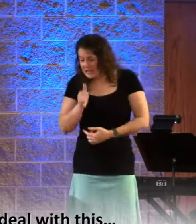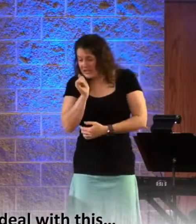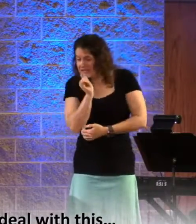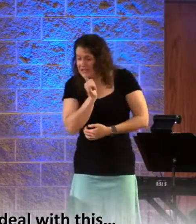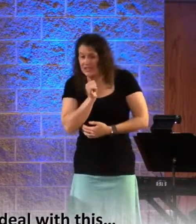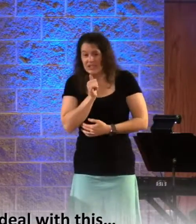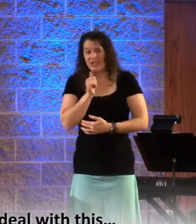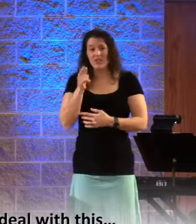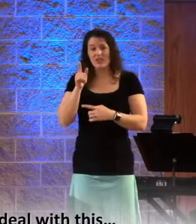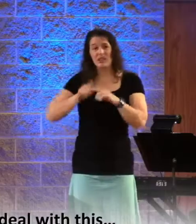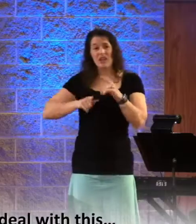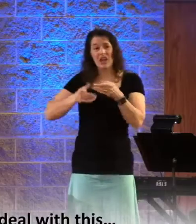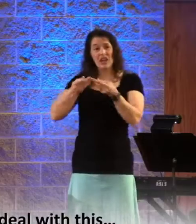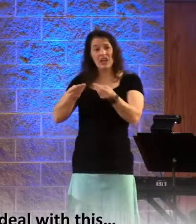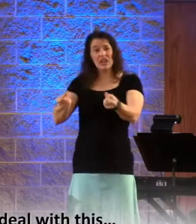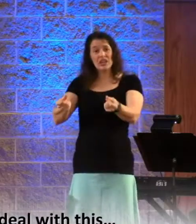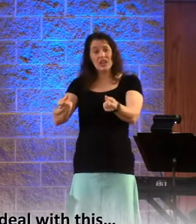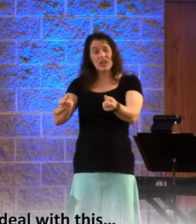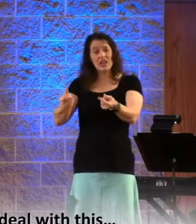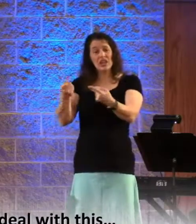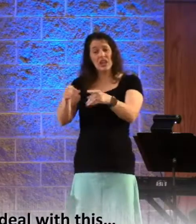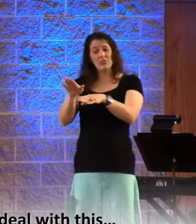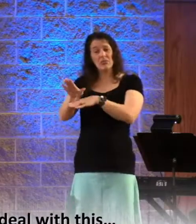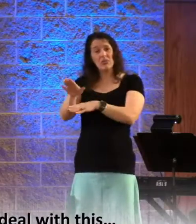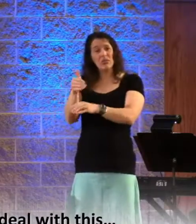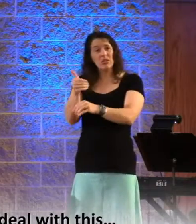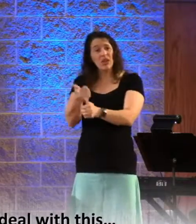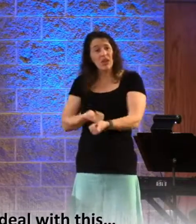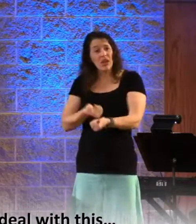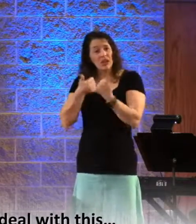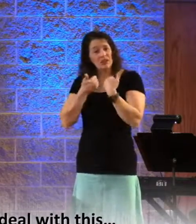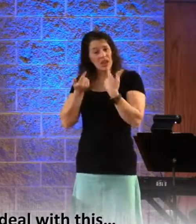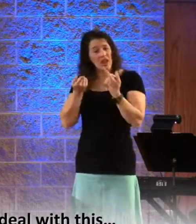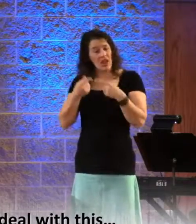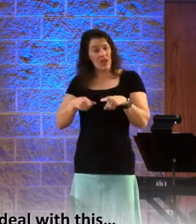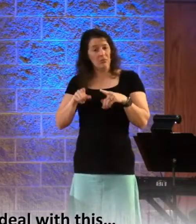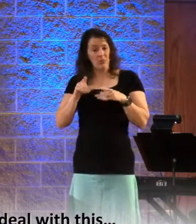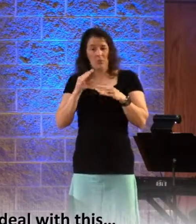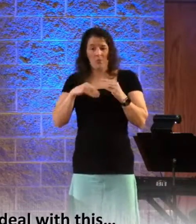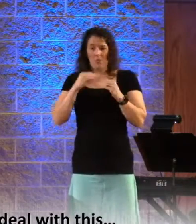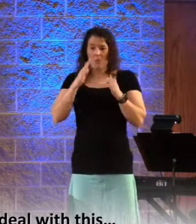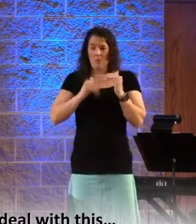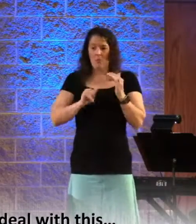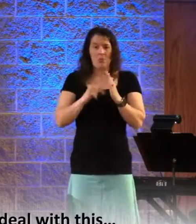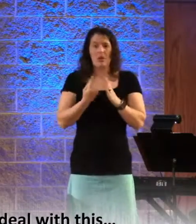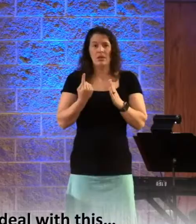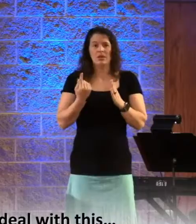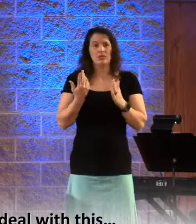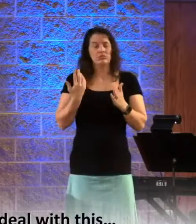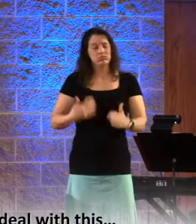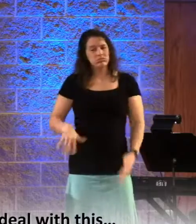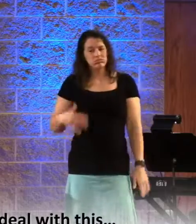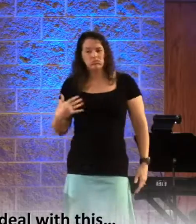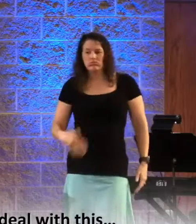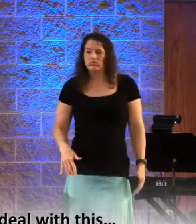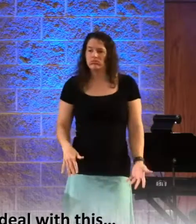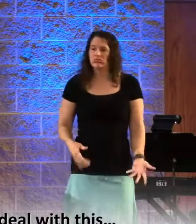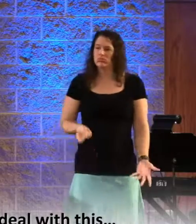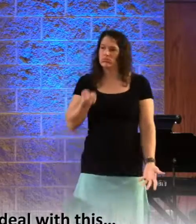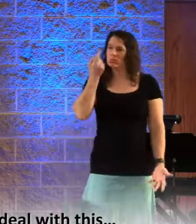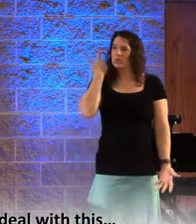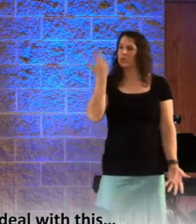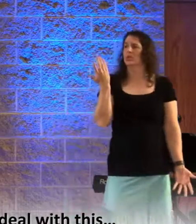their lives. It has occurred to me more than once, man, there's got to be a way that we can deal